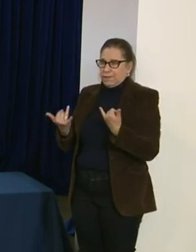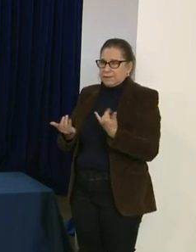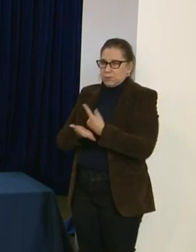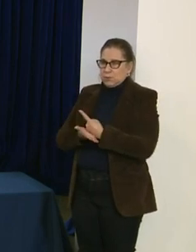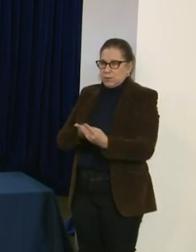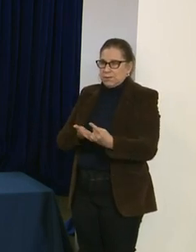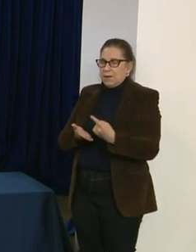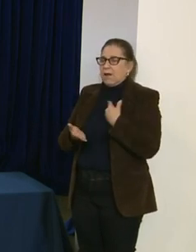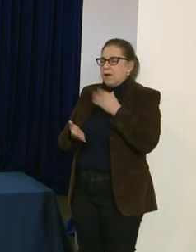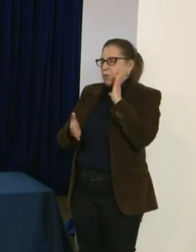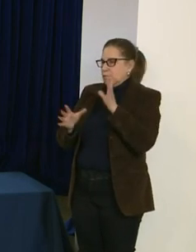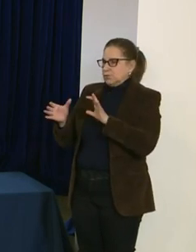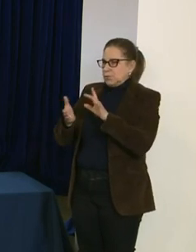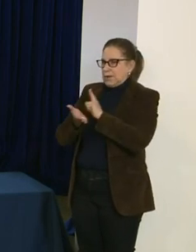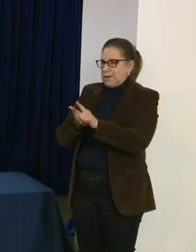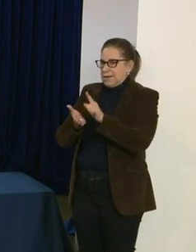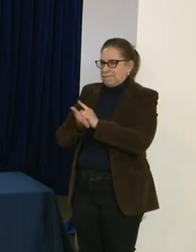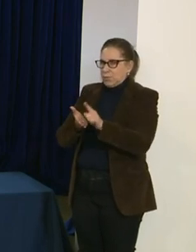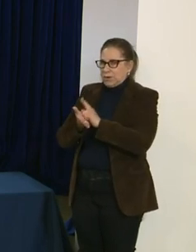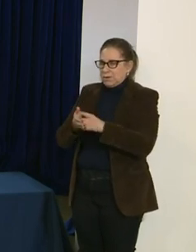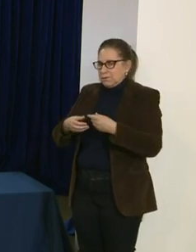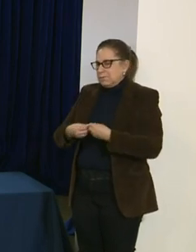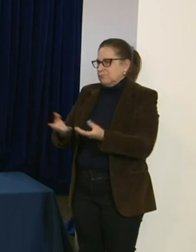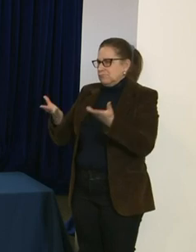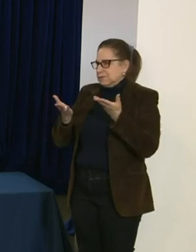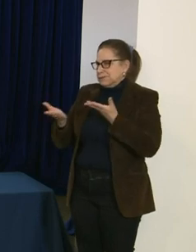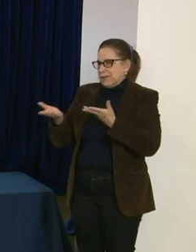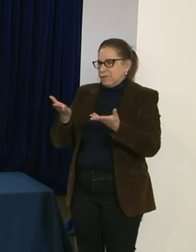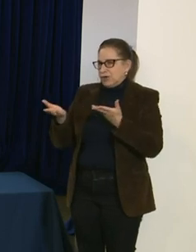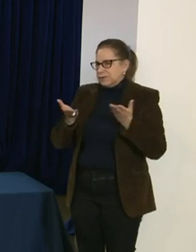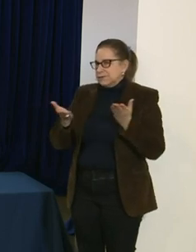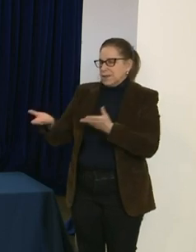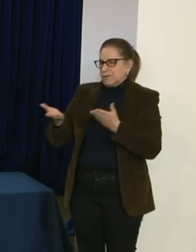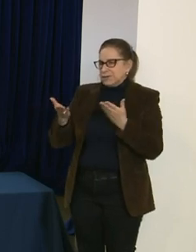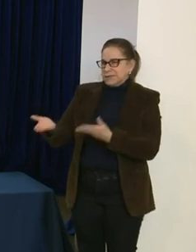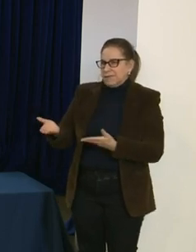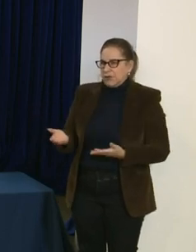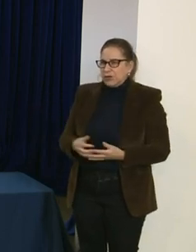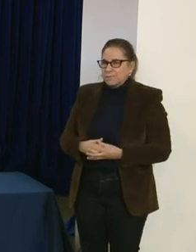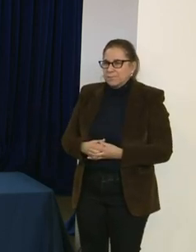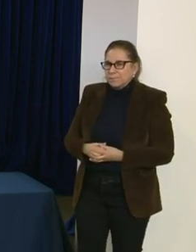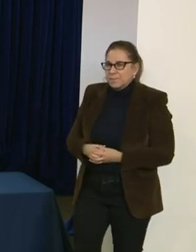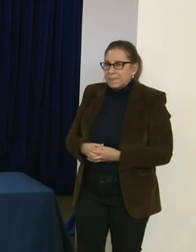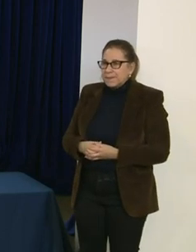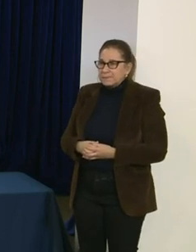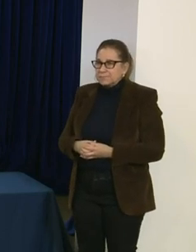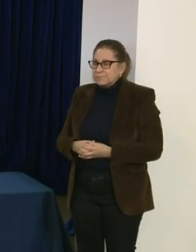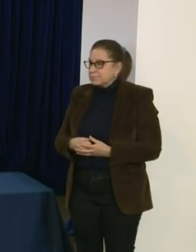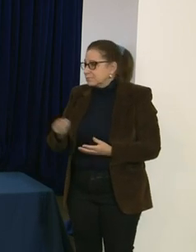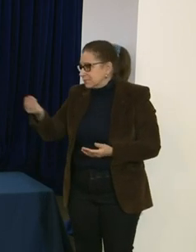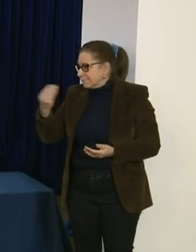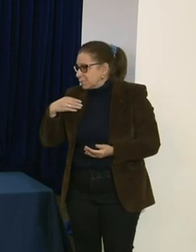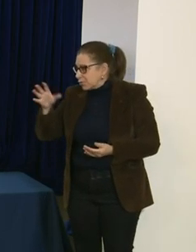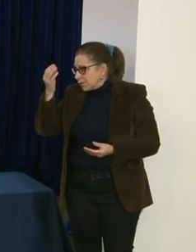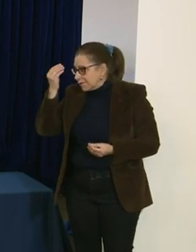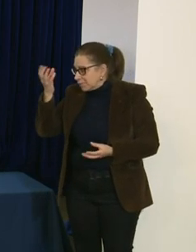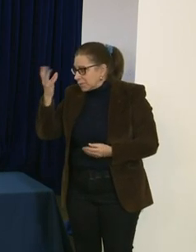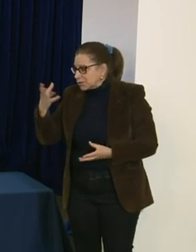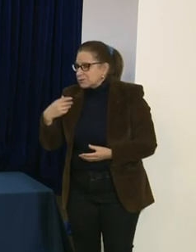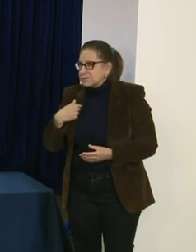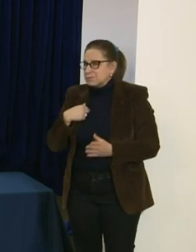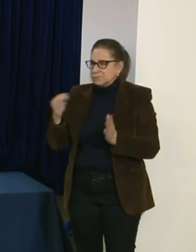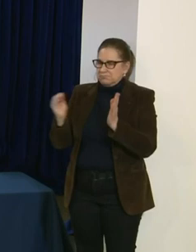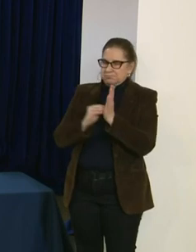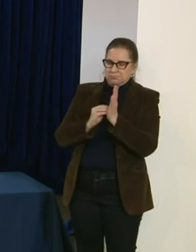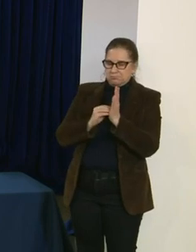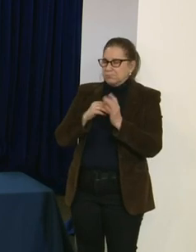to everyone who would normally attend a site. So if I can get your information, I will follow up just